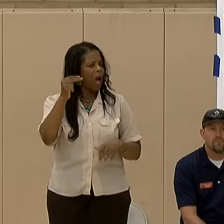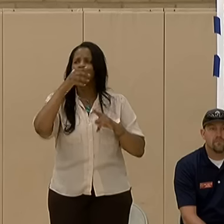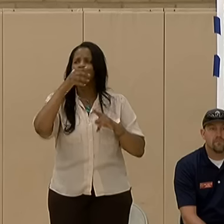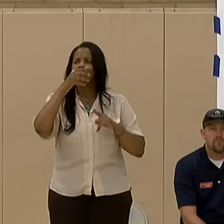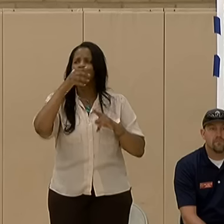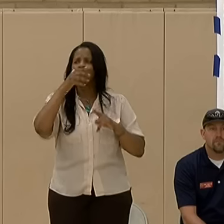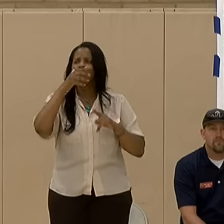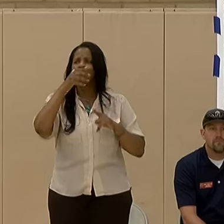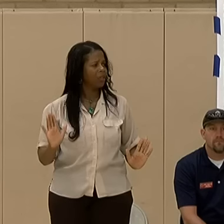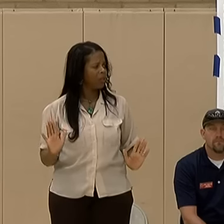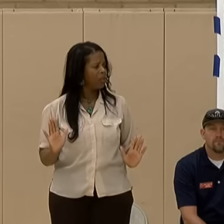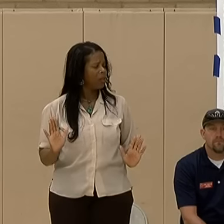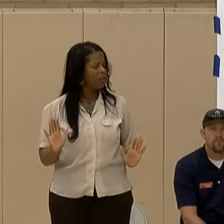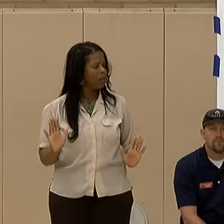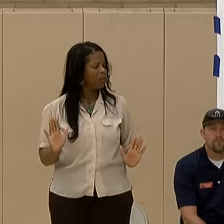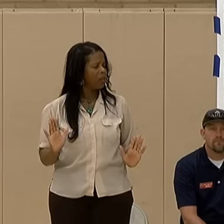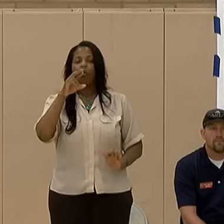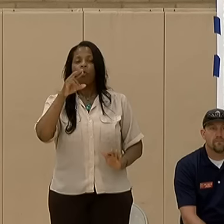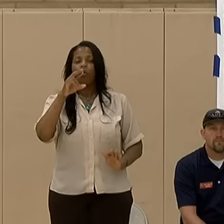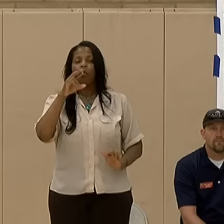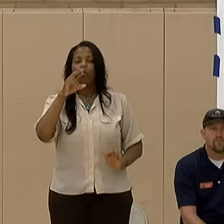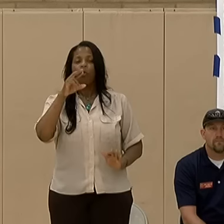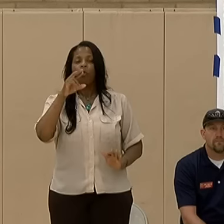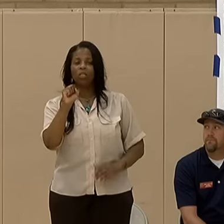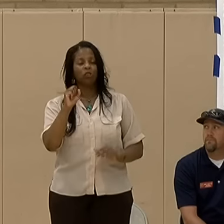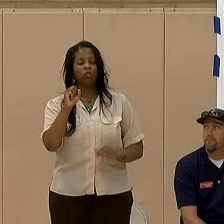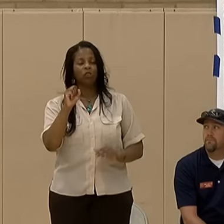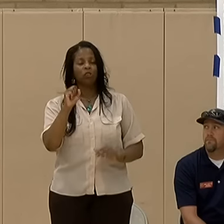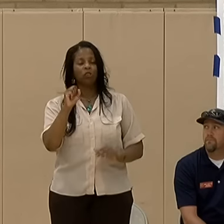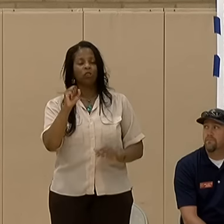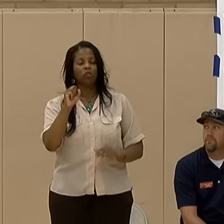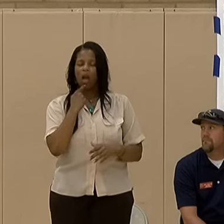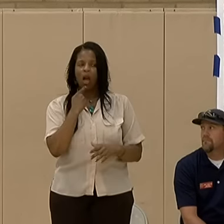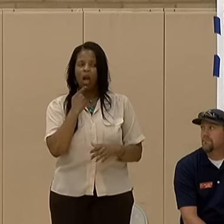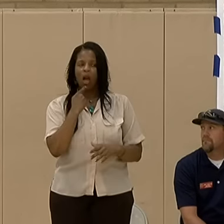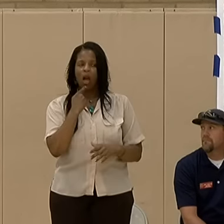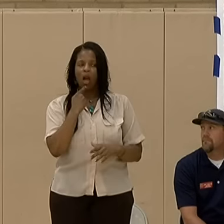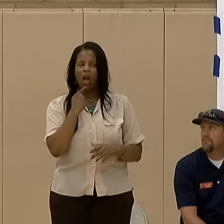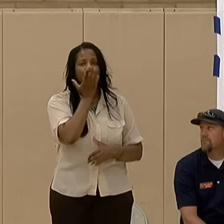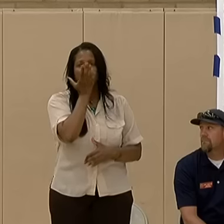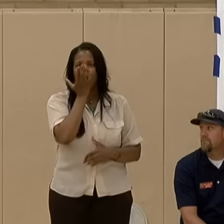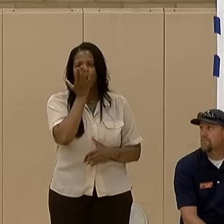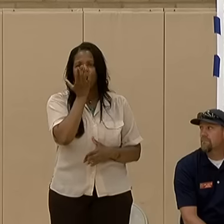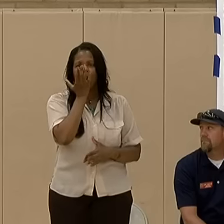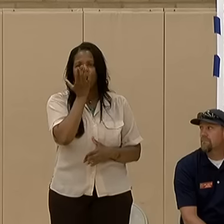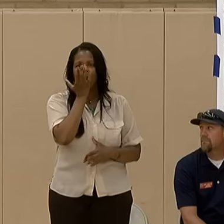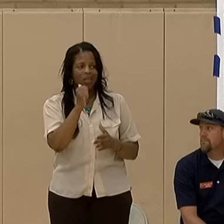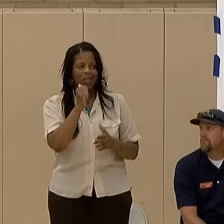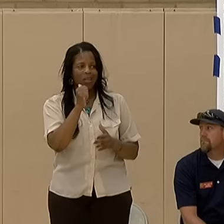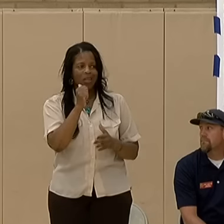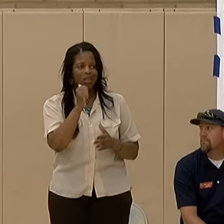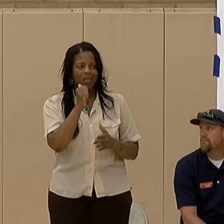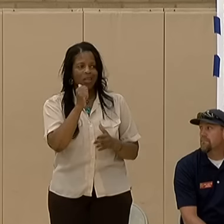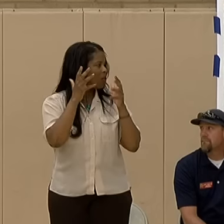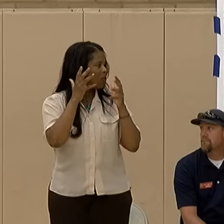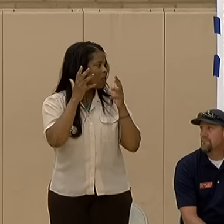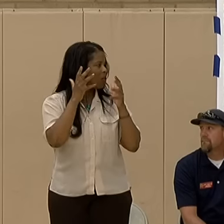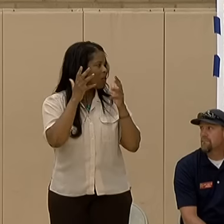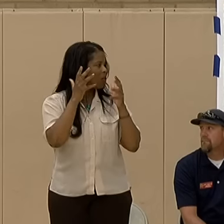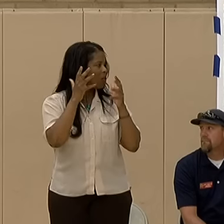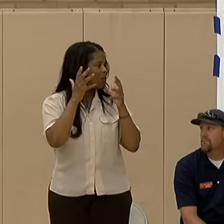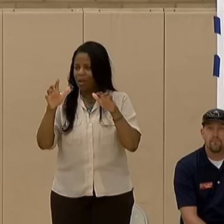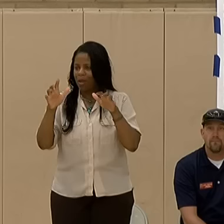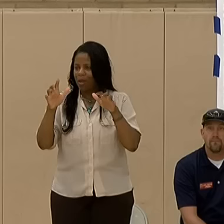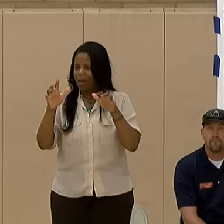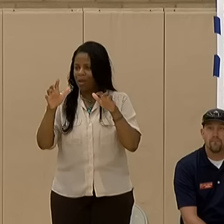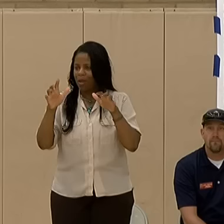Our operations chief mentioned we have a good grass crop out there because we did get rains. And we have